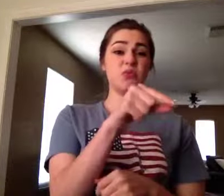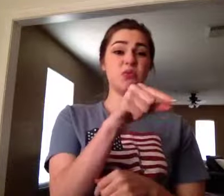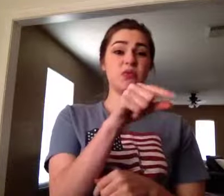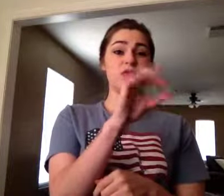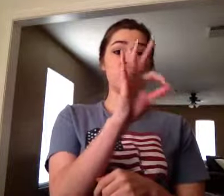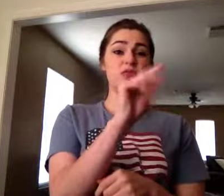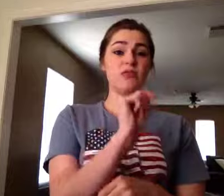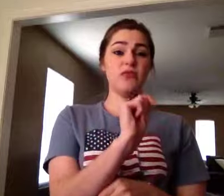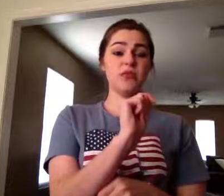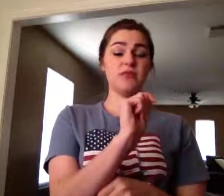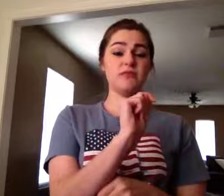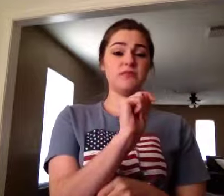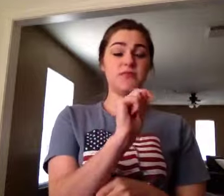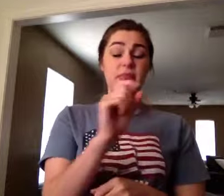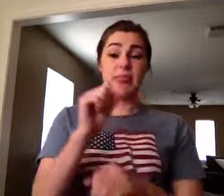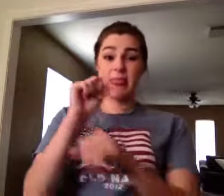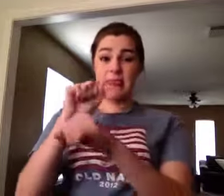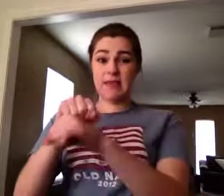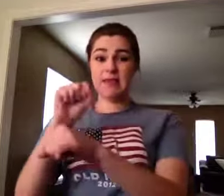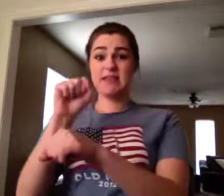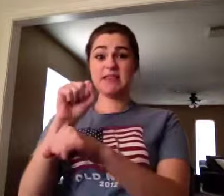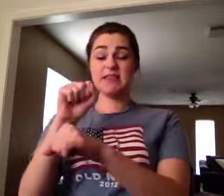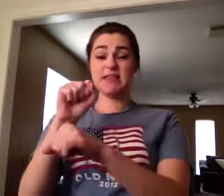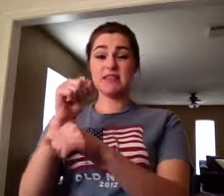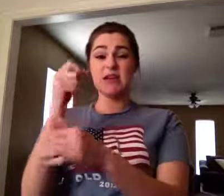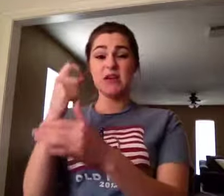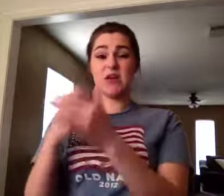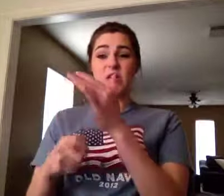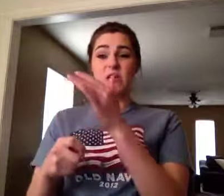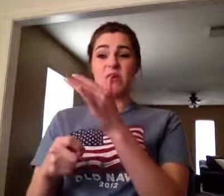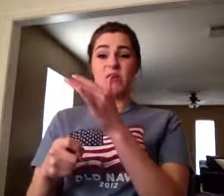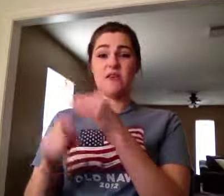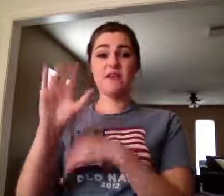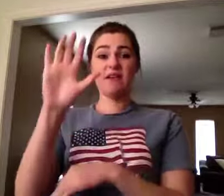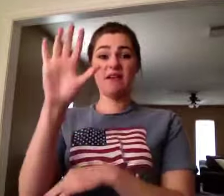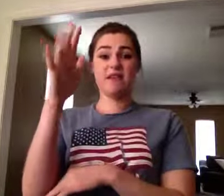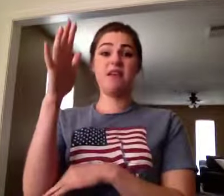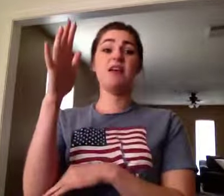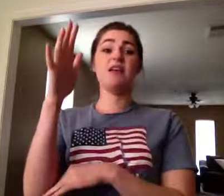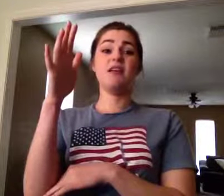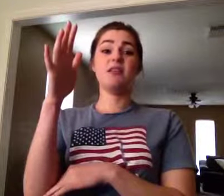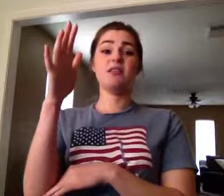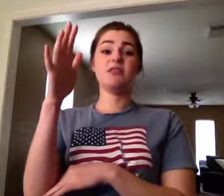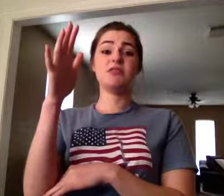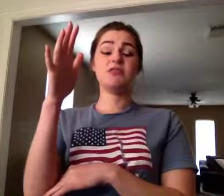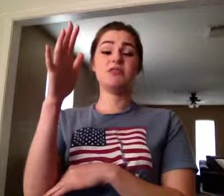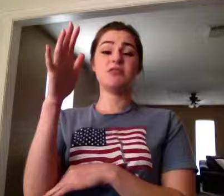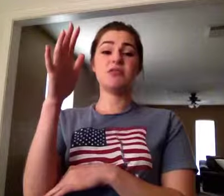foot. By the way, don't worry about the cost of labor, because Mr. Jones is going to do all the work himself.